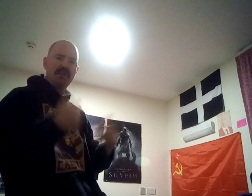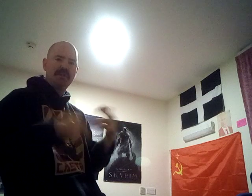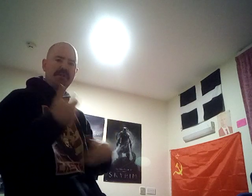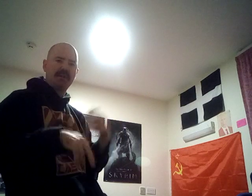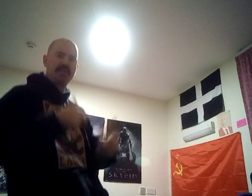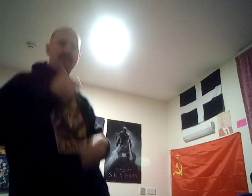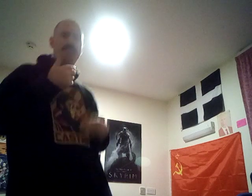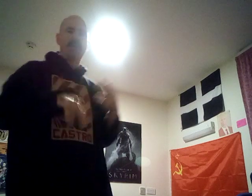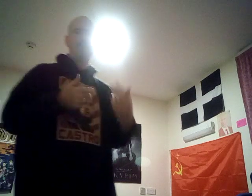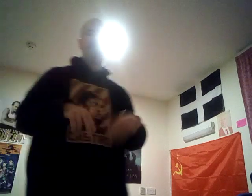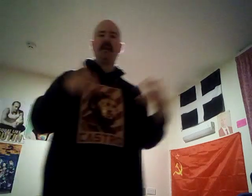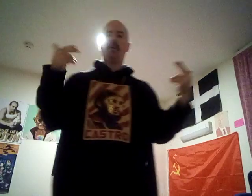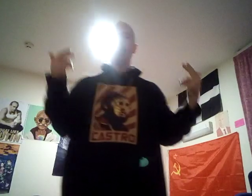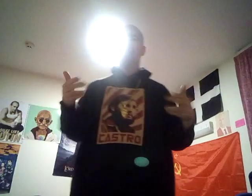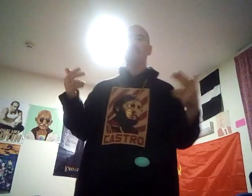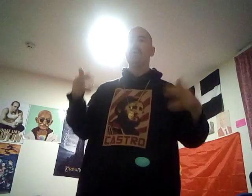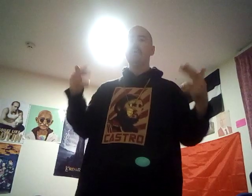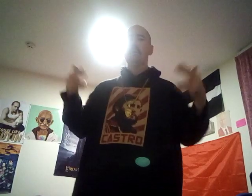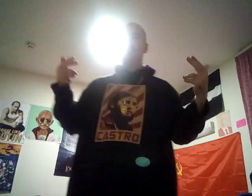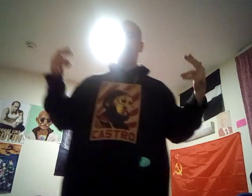City Hunter is Jackie Chan's best movie.